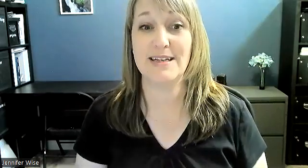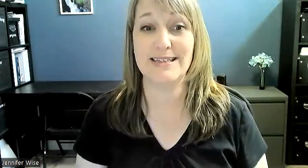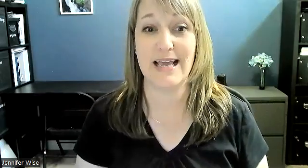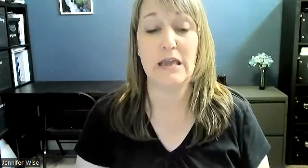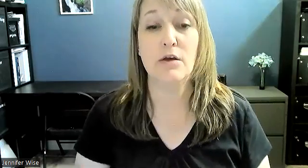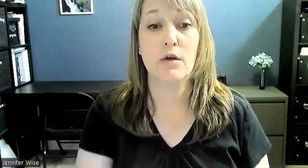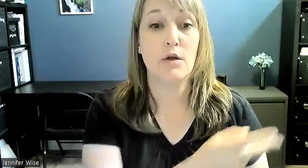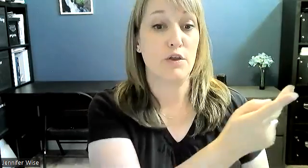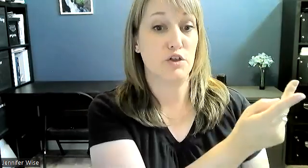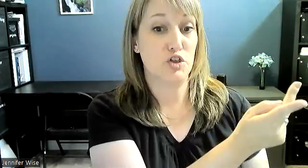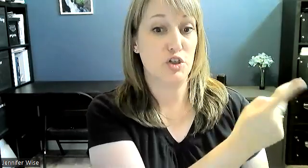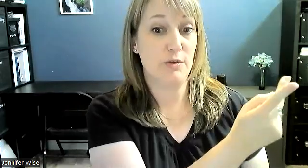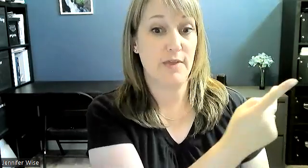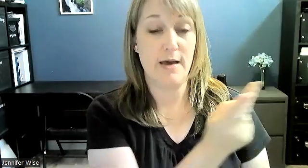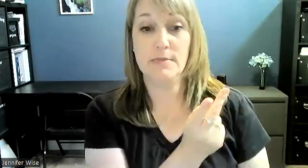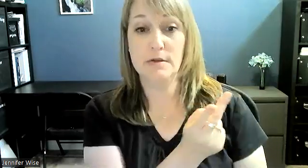going to say the two of them,